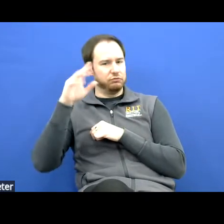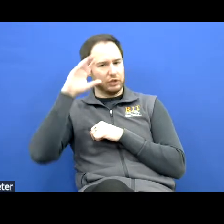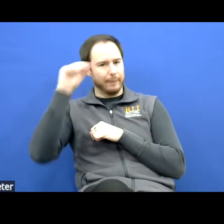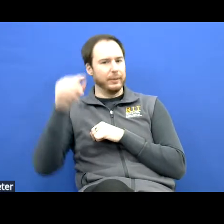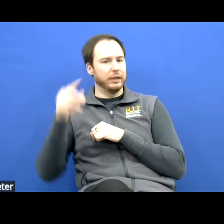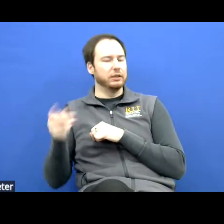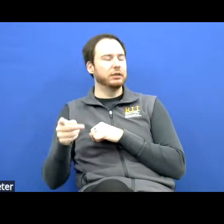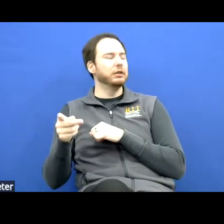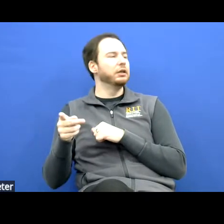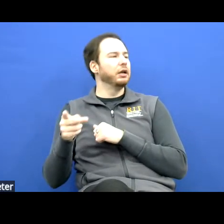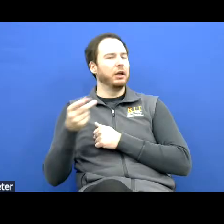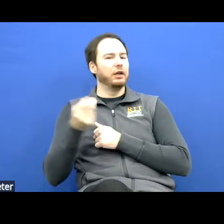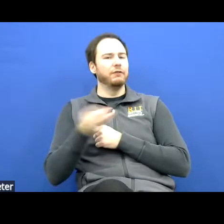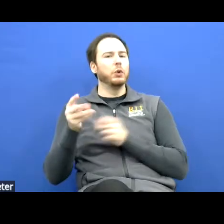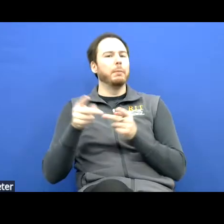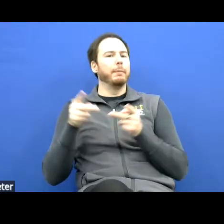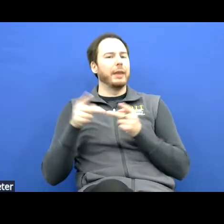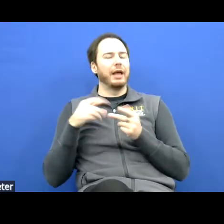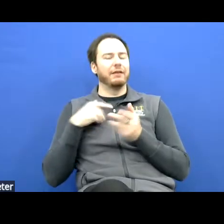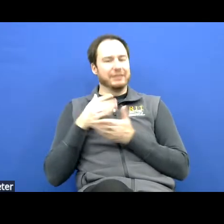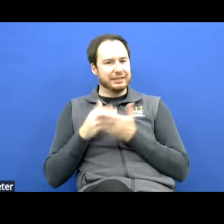are paths